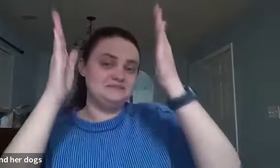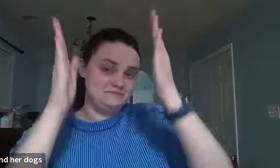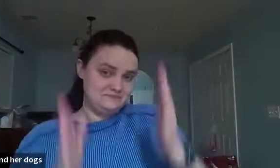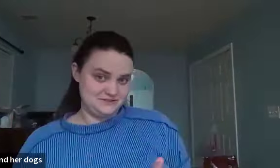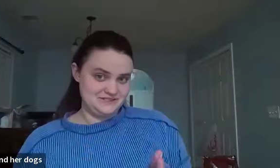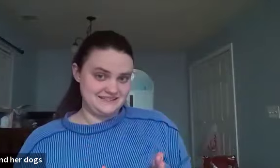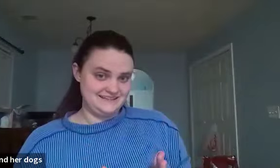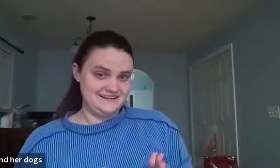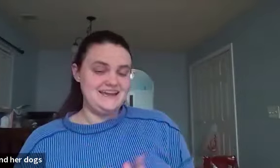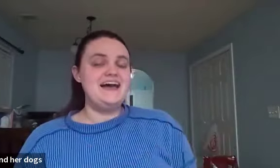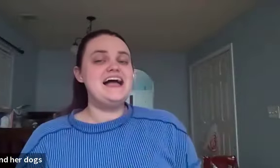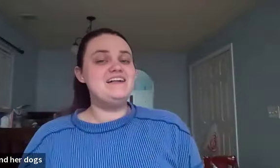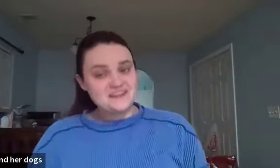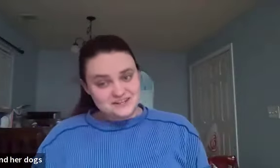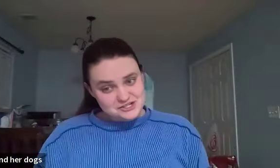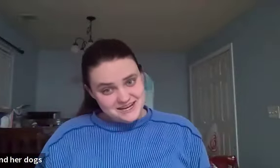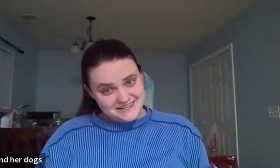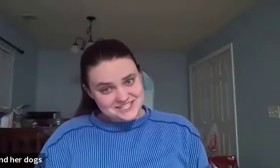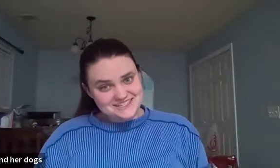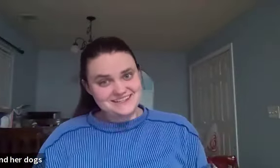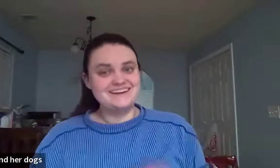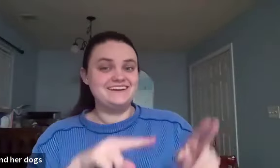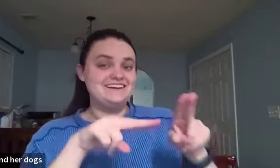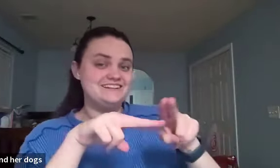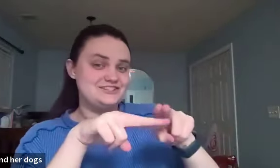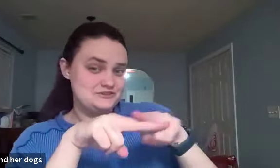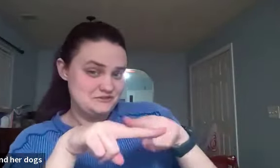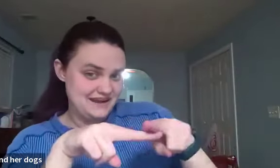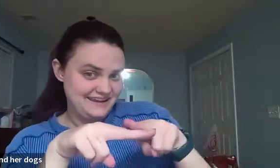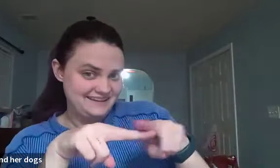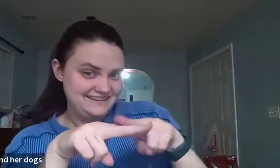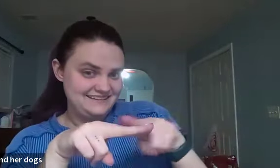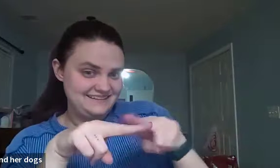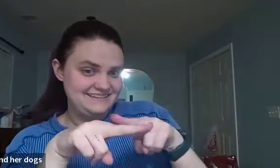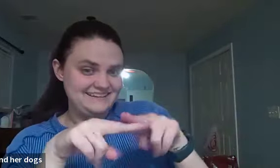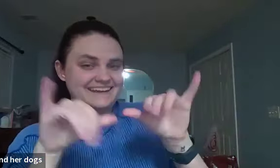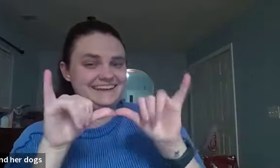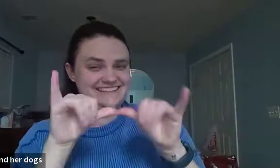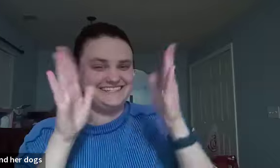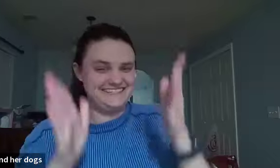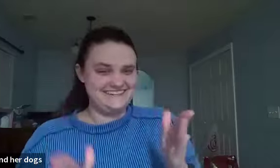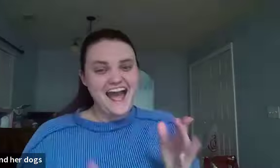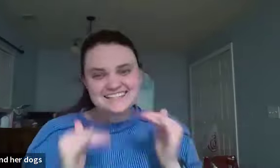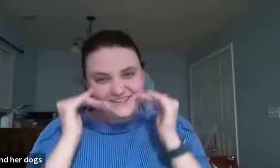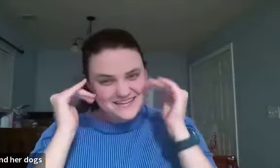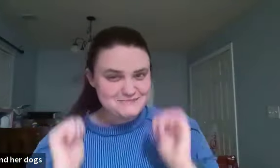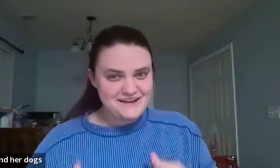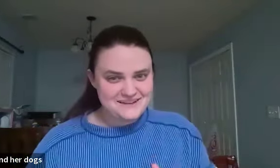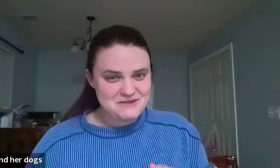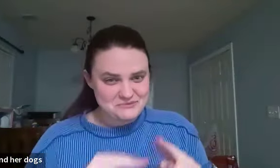biology person. And then our train engineer, train engineer. I saw that smile come up